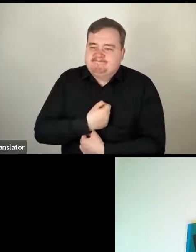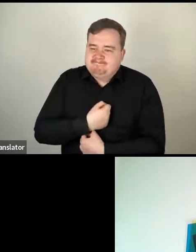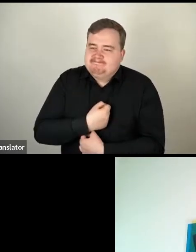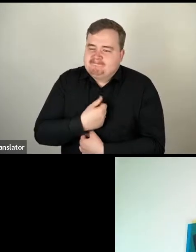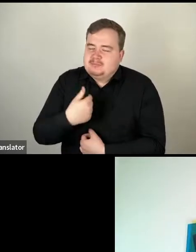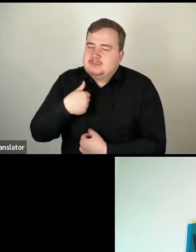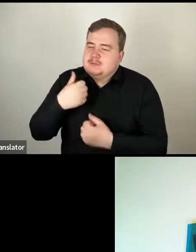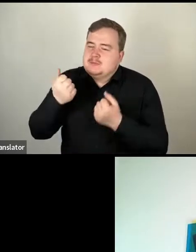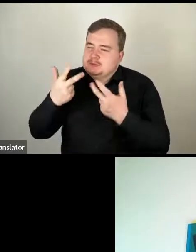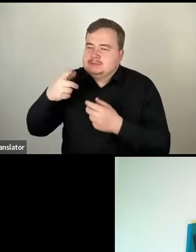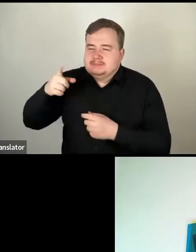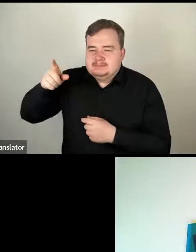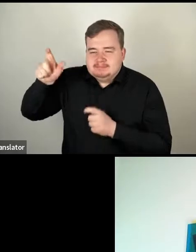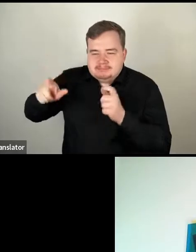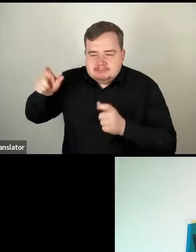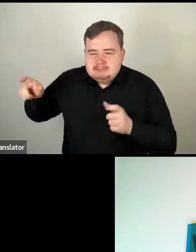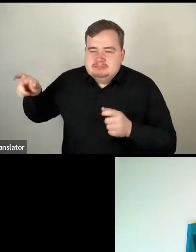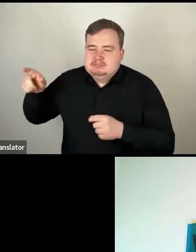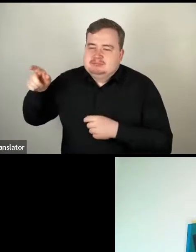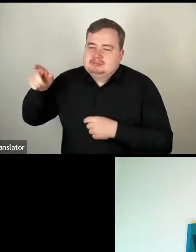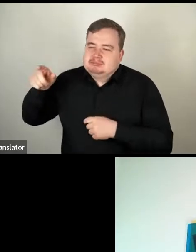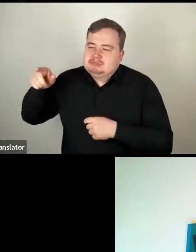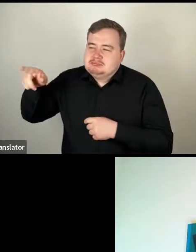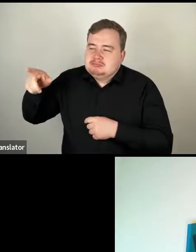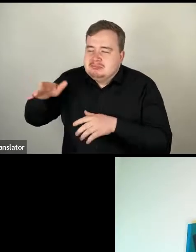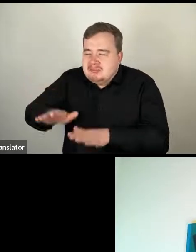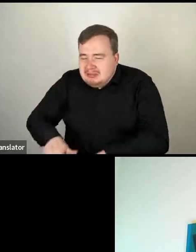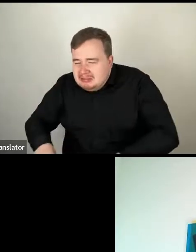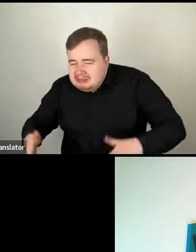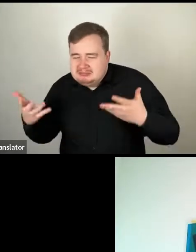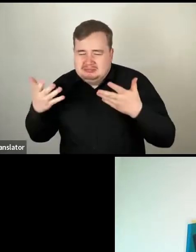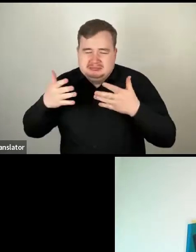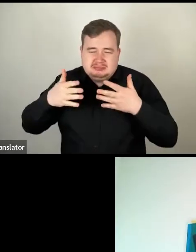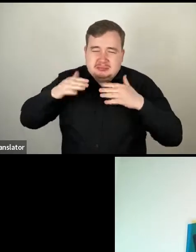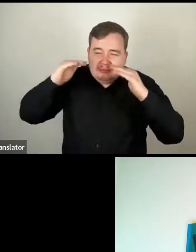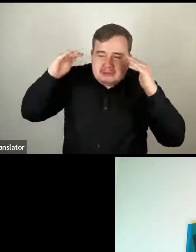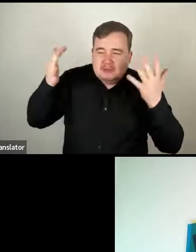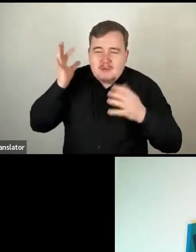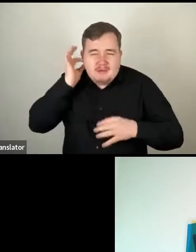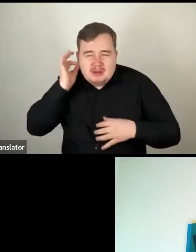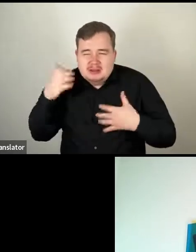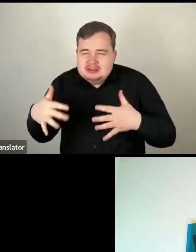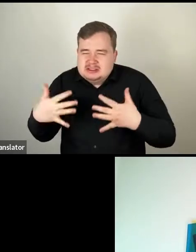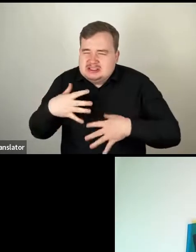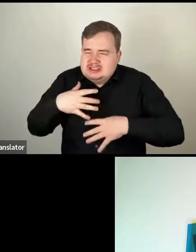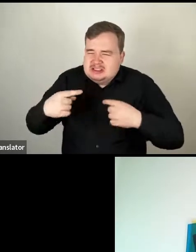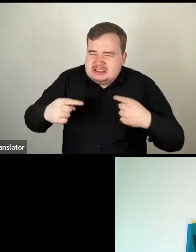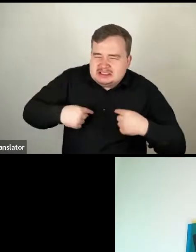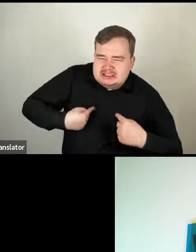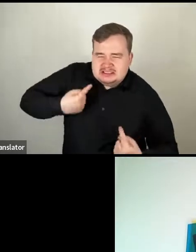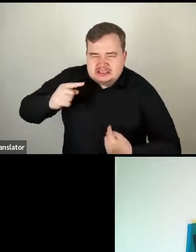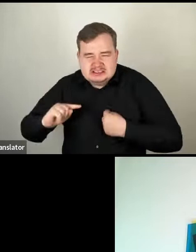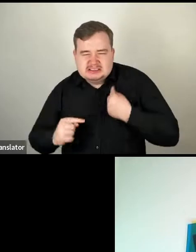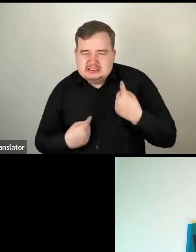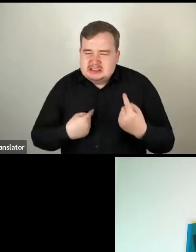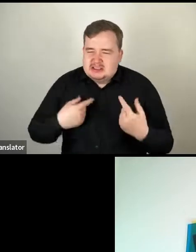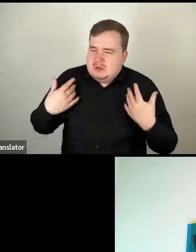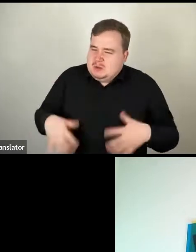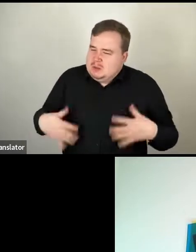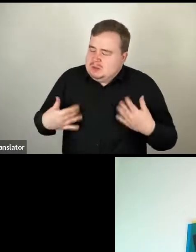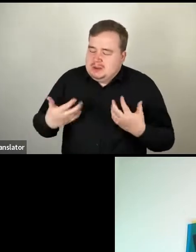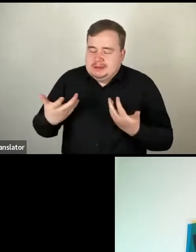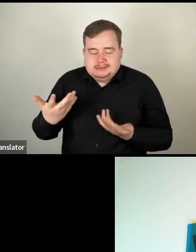including women and children. Despite these difficult circumstances, we are holding this event to mark our